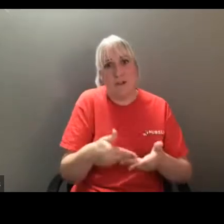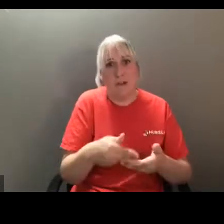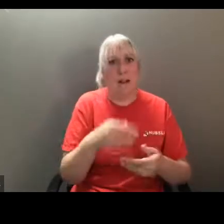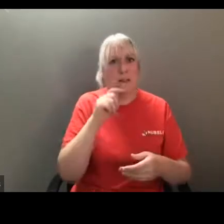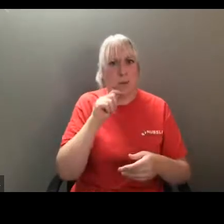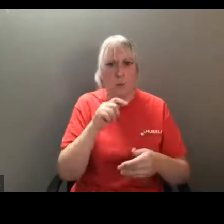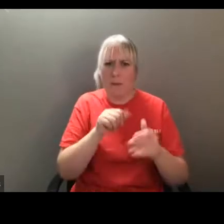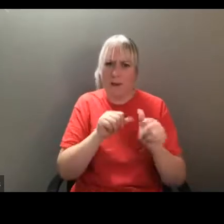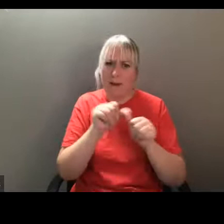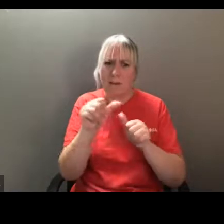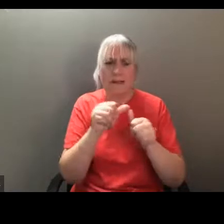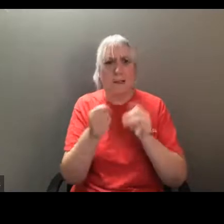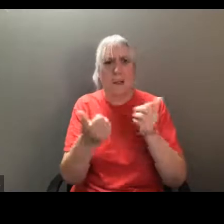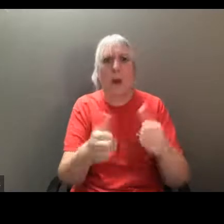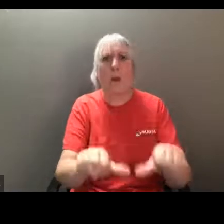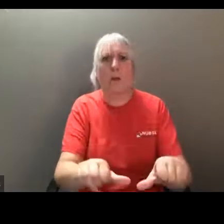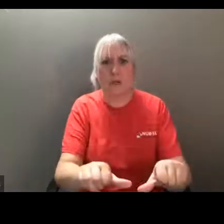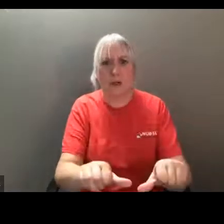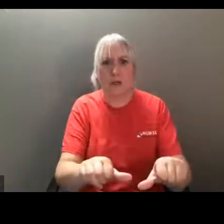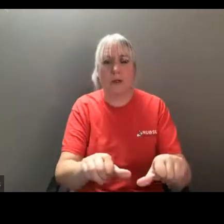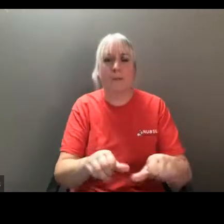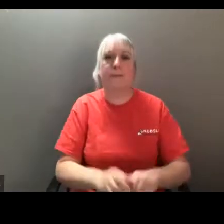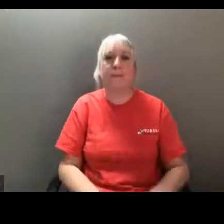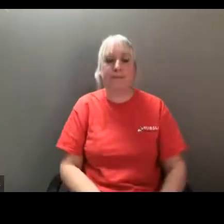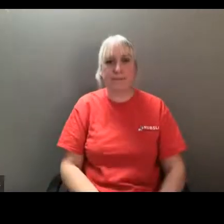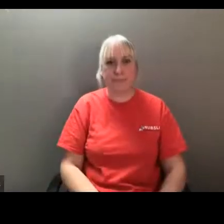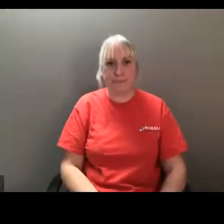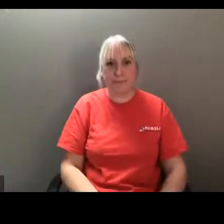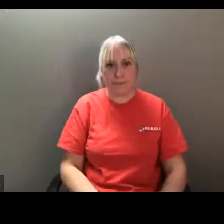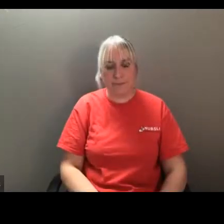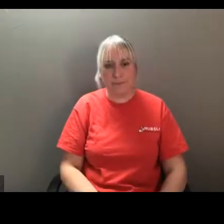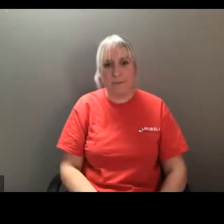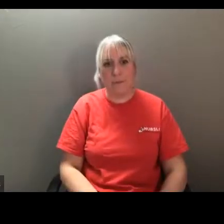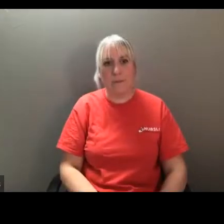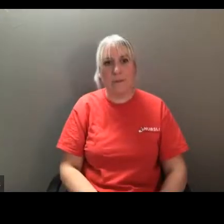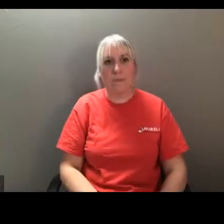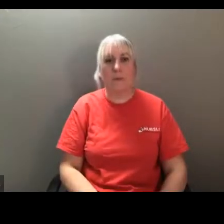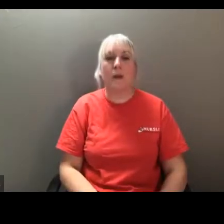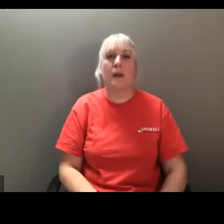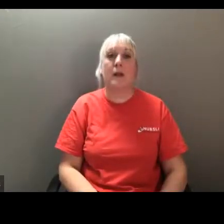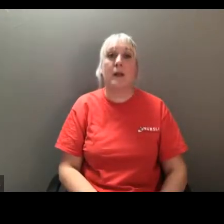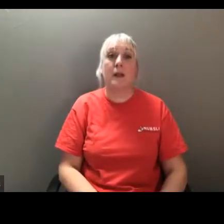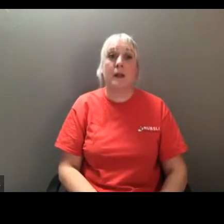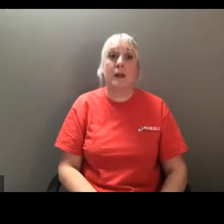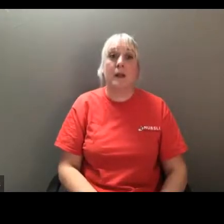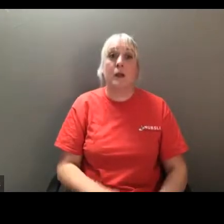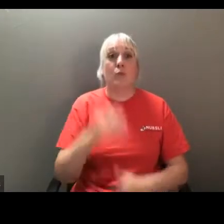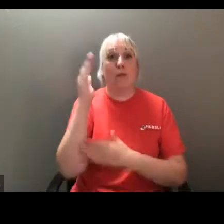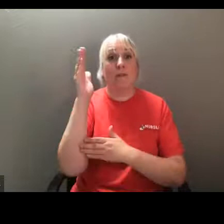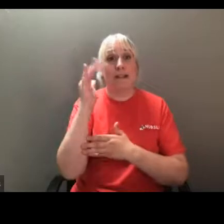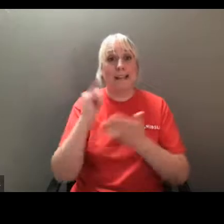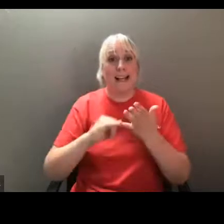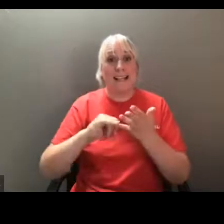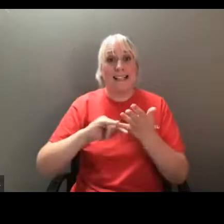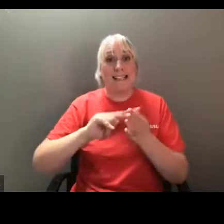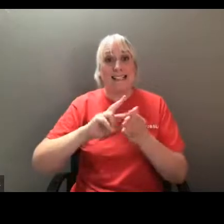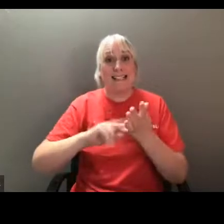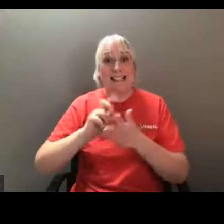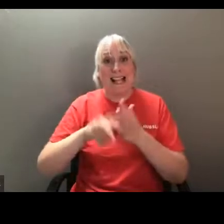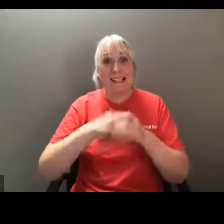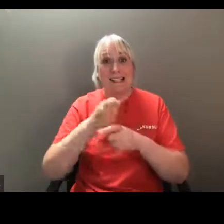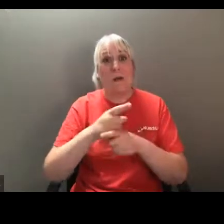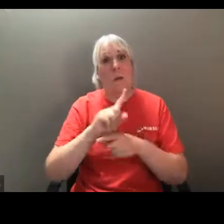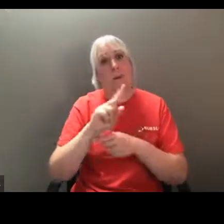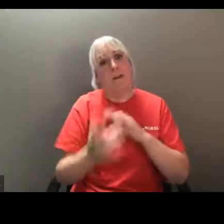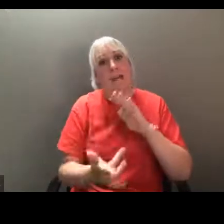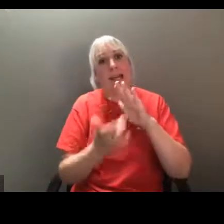their organisations, Reclaiming Our Futures Alliance. Professor Standing is one of the leading figures in the UBI movement,